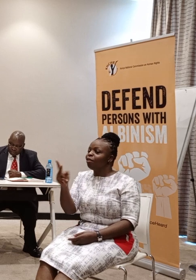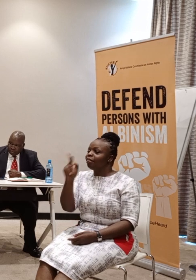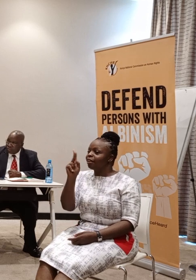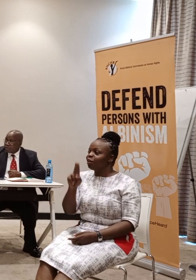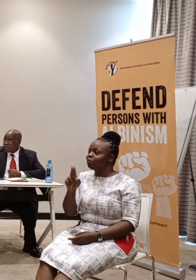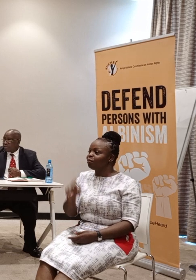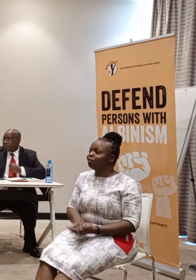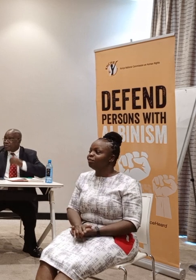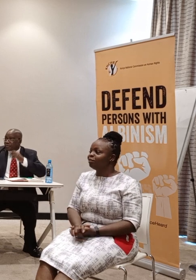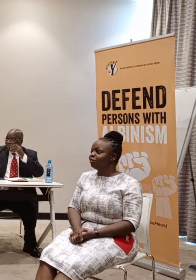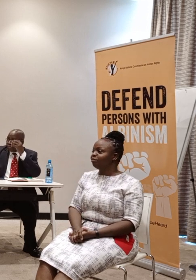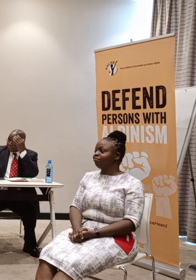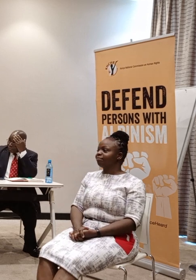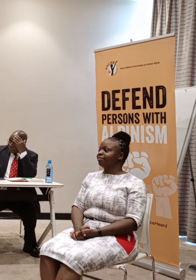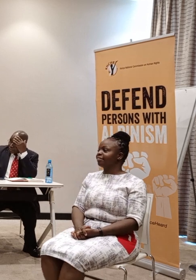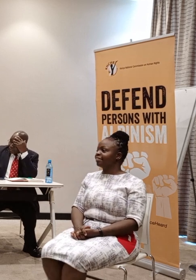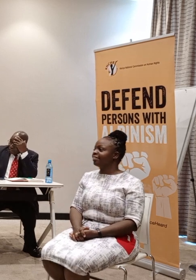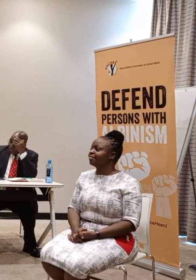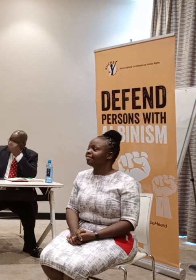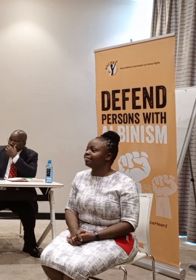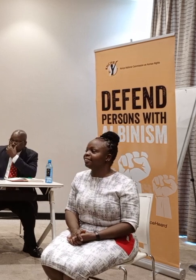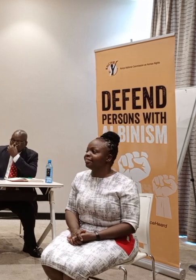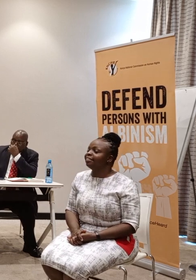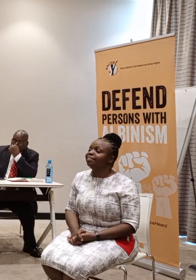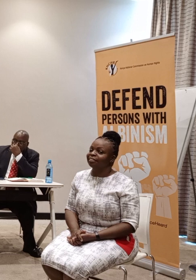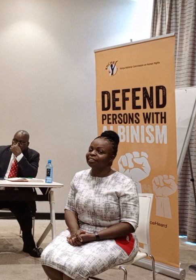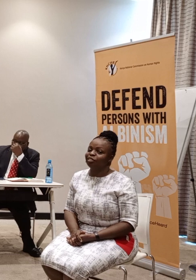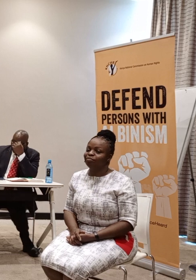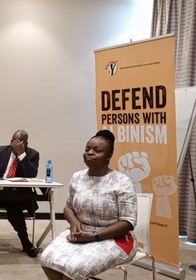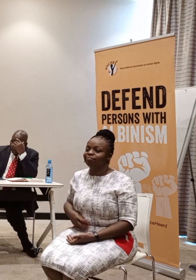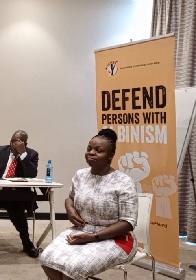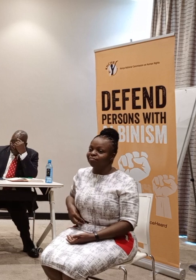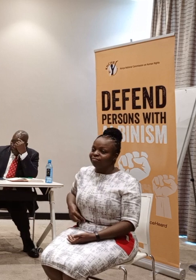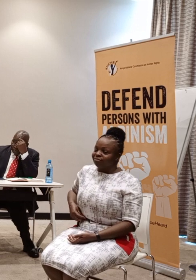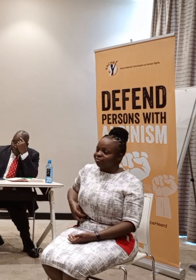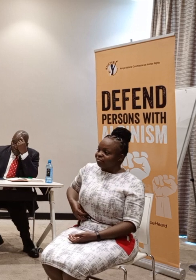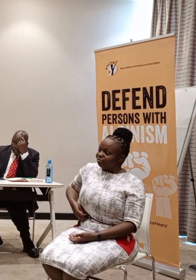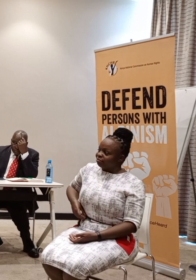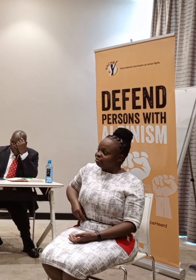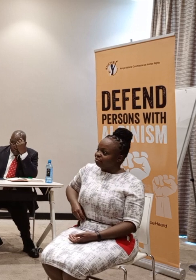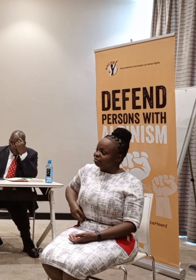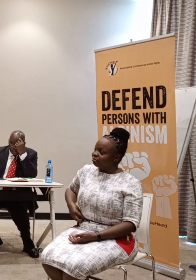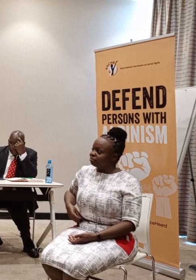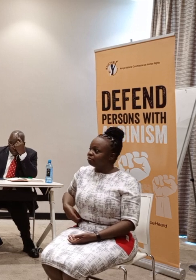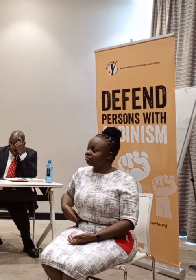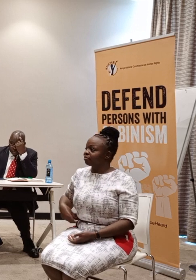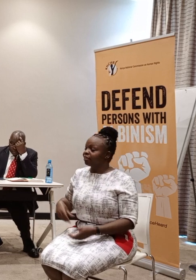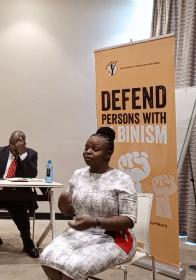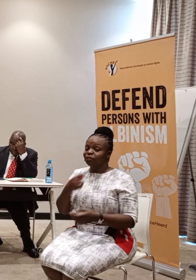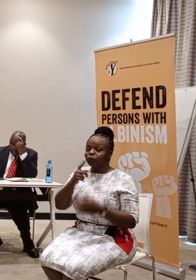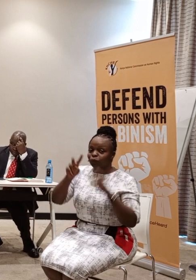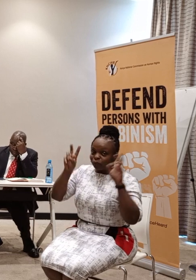The famous KU. Now let me use that. Yes. And so the issue